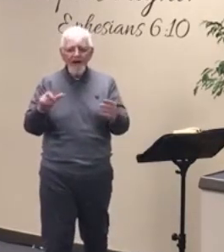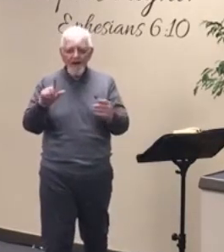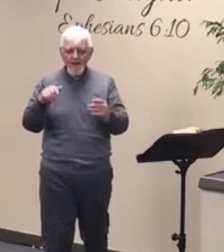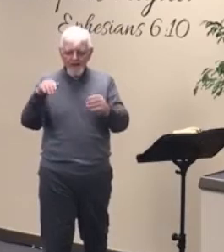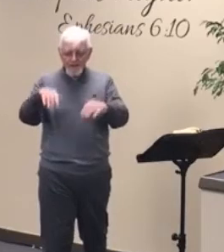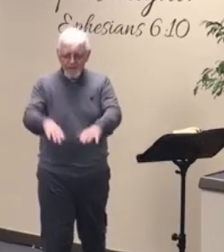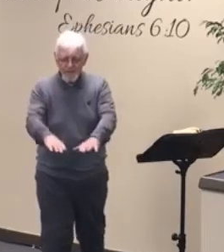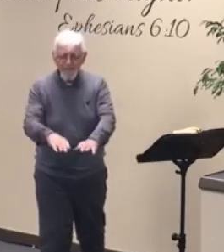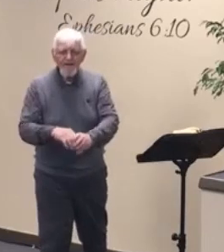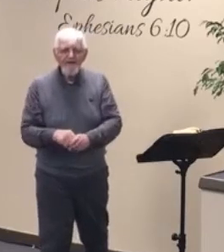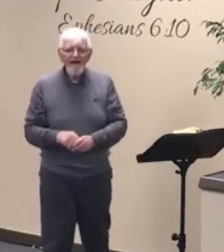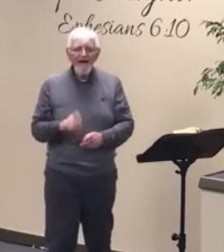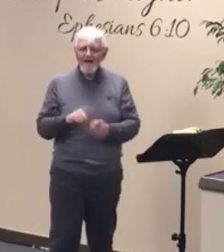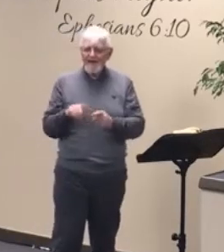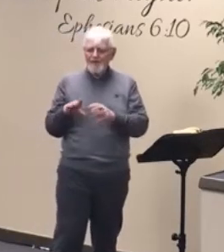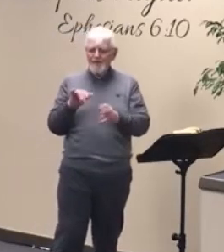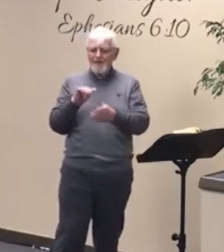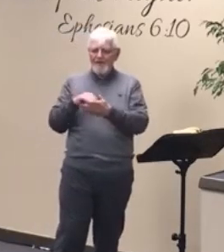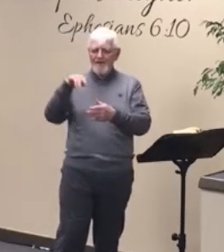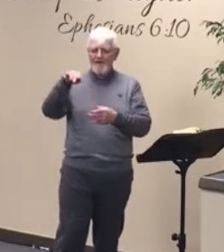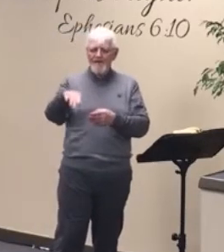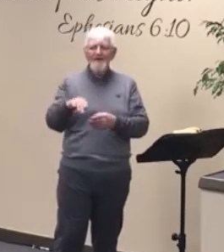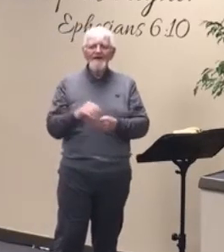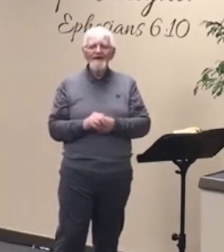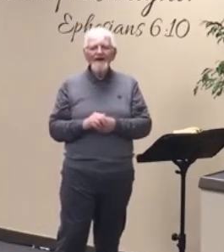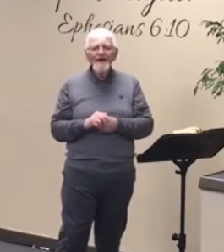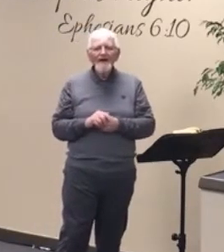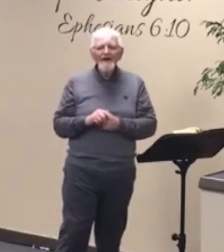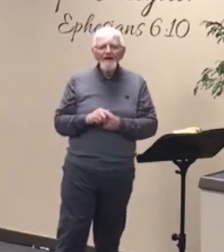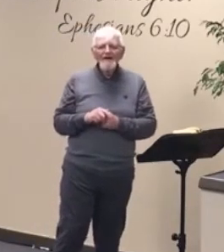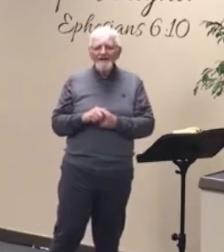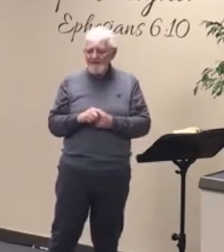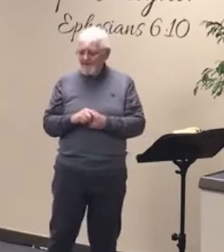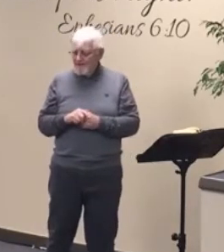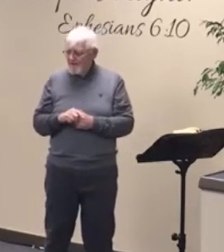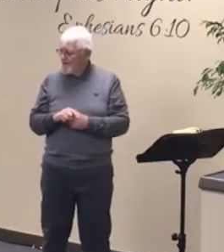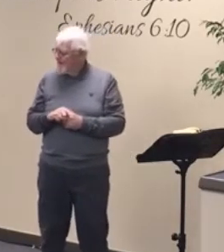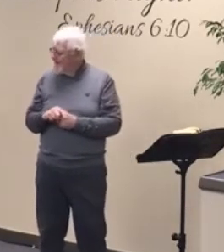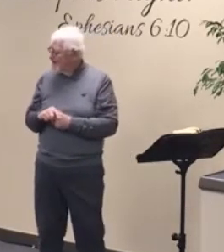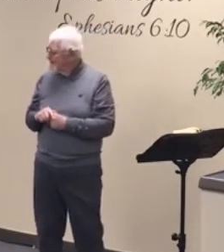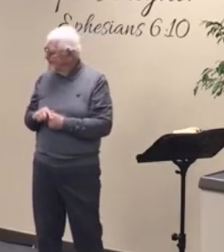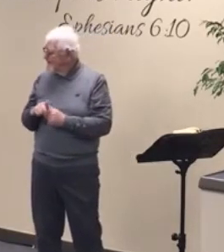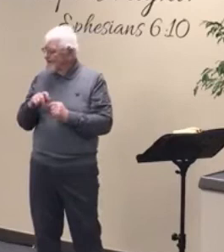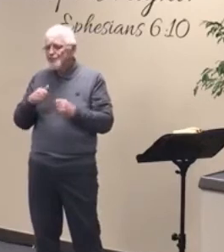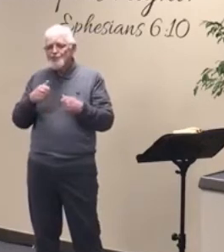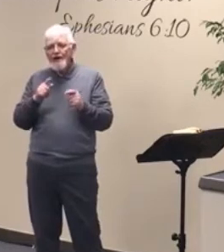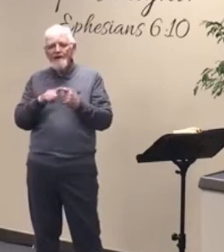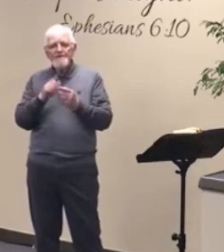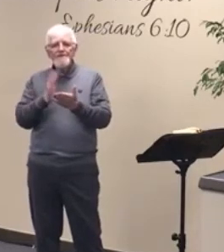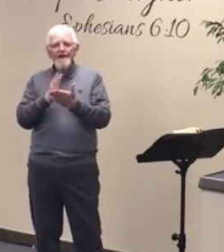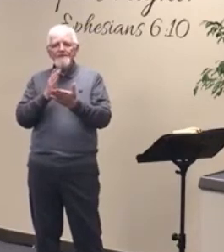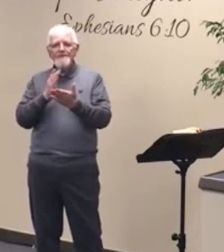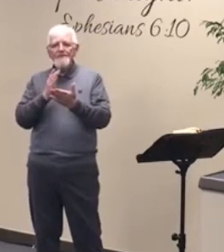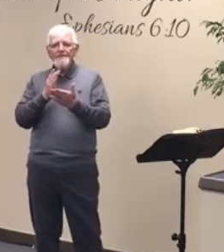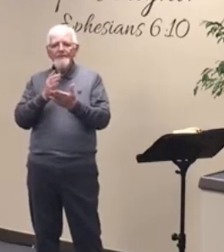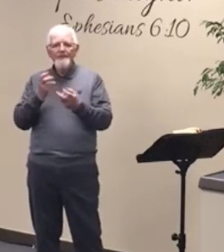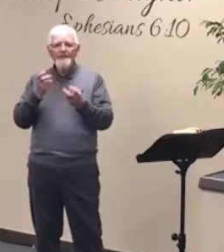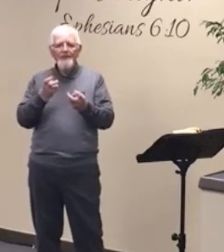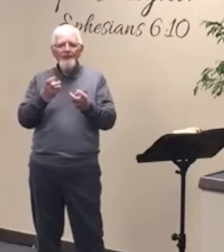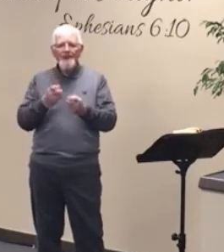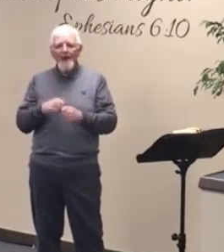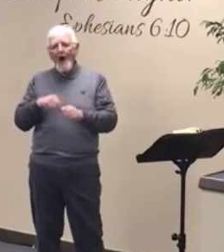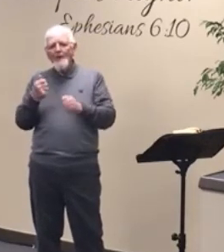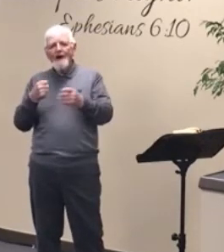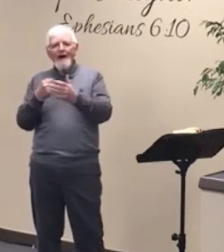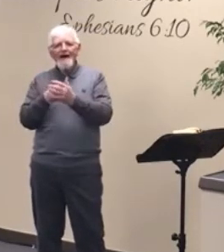I going to get down there? I'm not taking my boots off. That's way too much work. Yeah. So I'm just going to try to stop, because she showed me how to stop. I almost ran into somebody